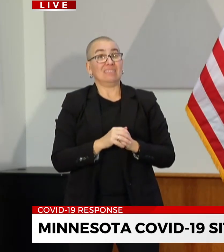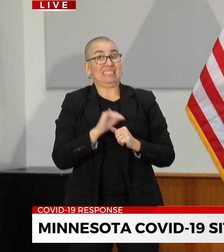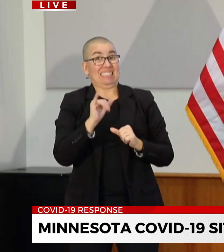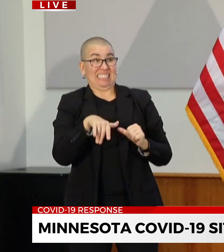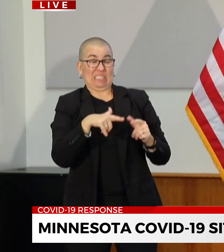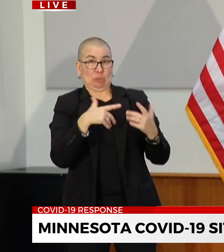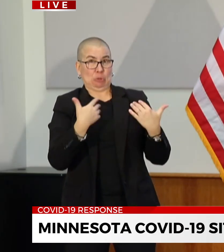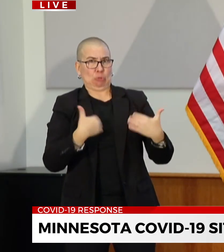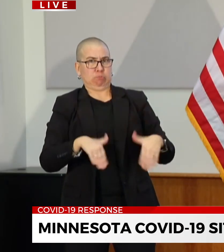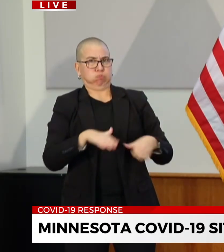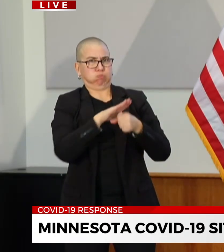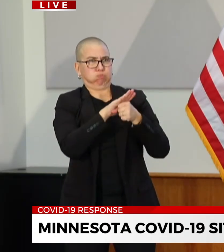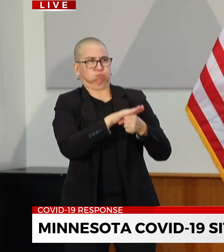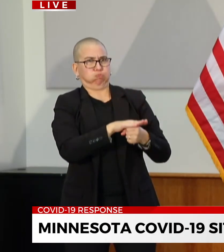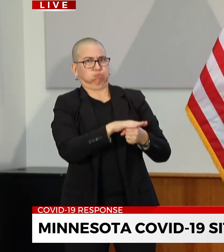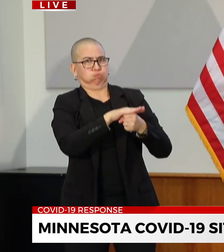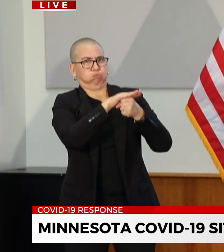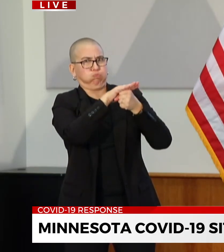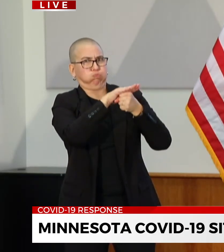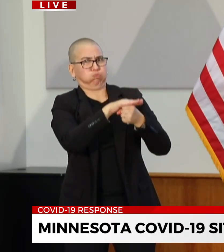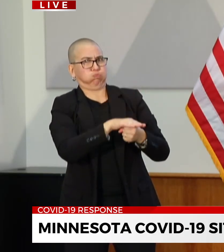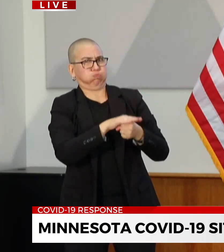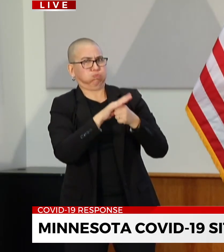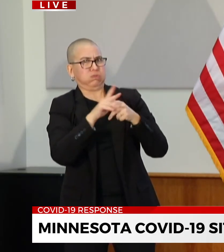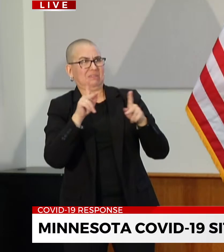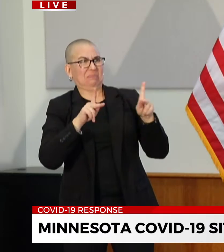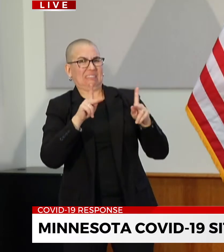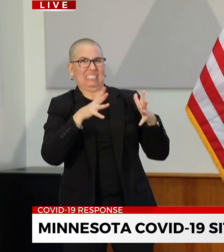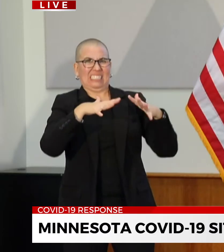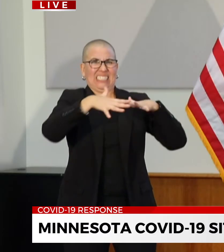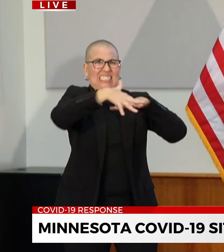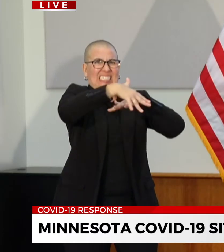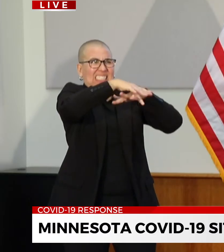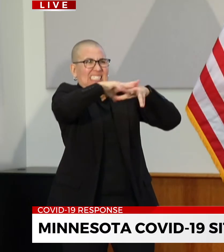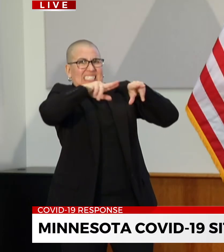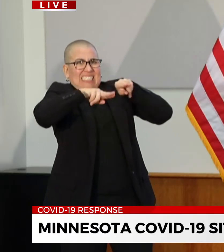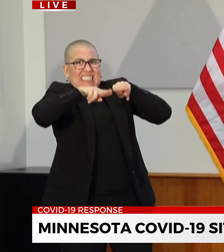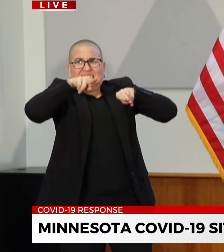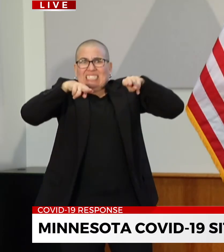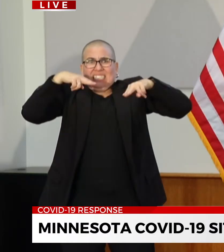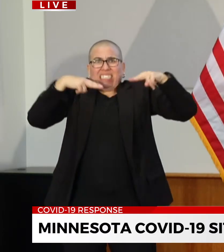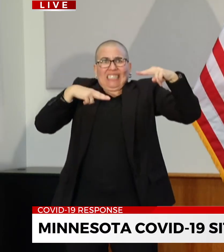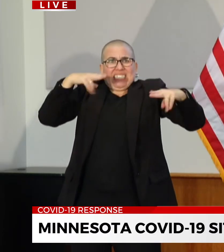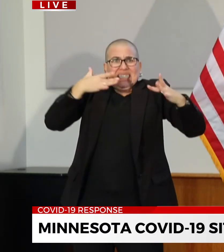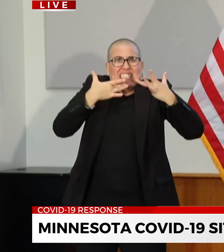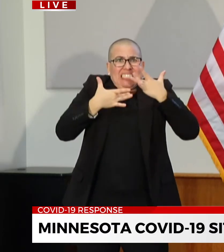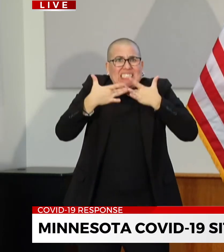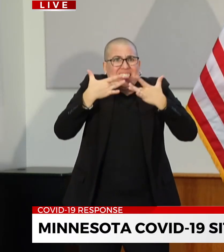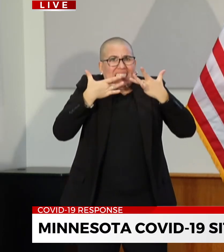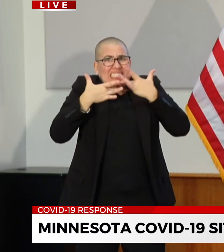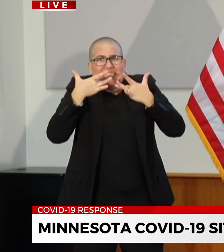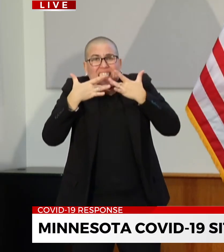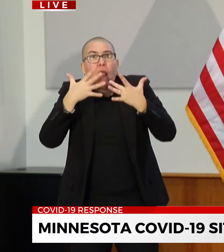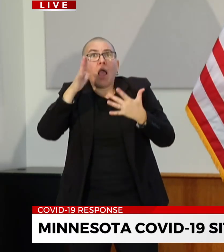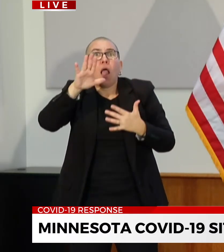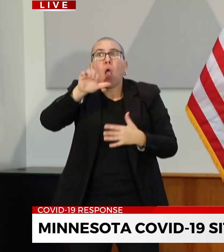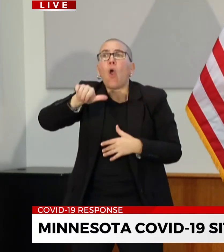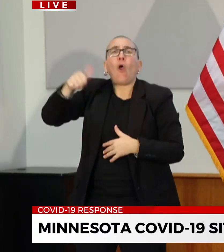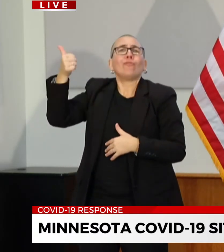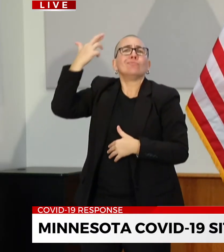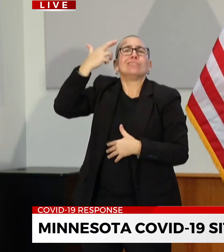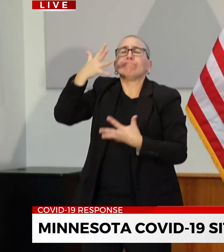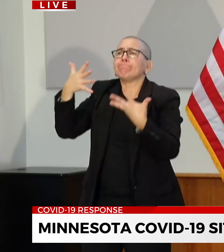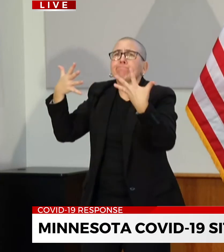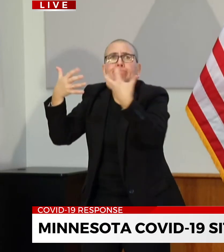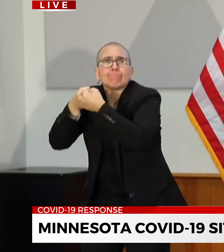pressure on other needed hospital care for car accidents, heart attacks, strokes, and other conditions. And we've heard from